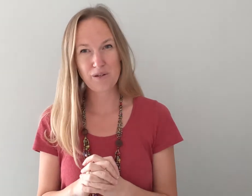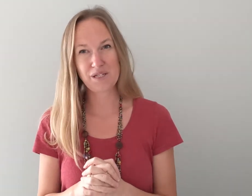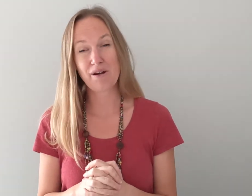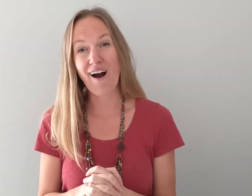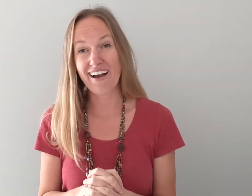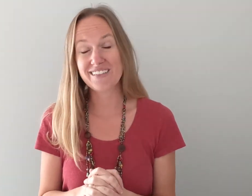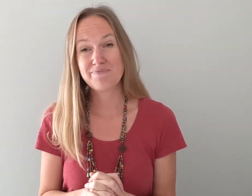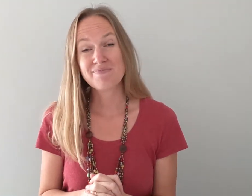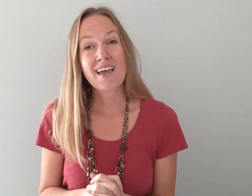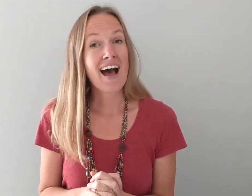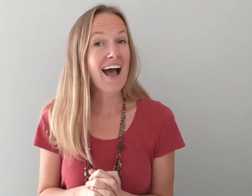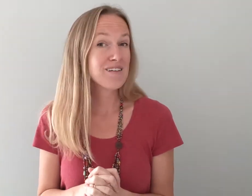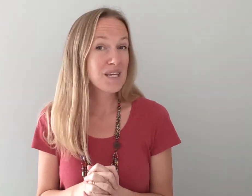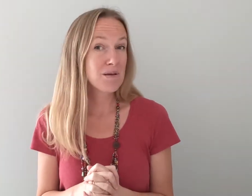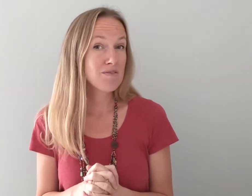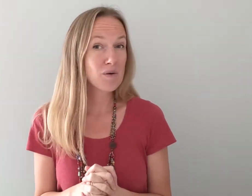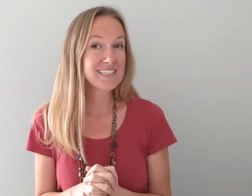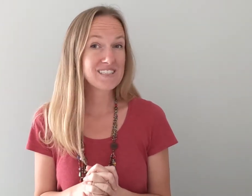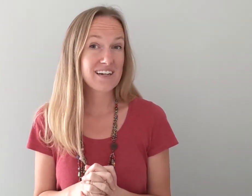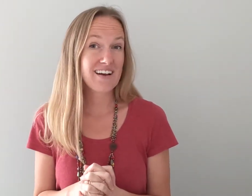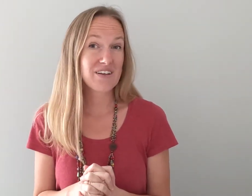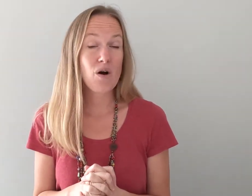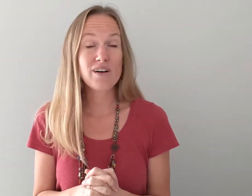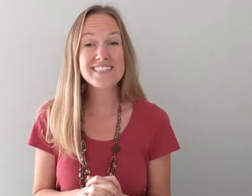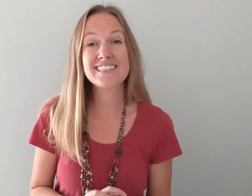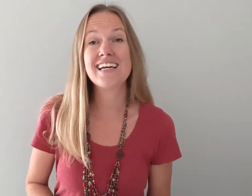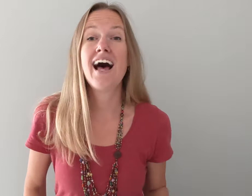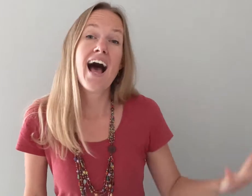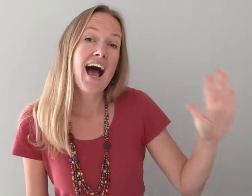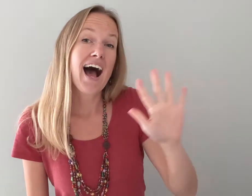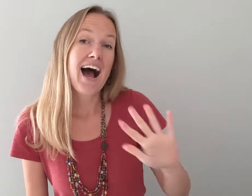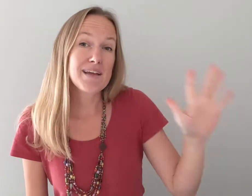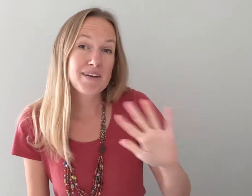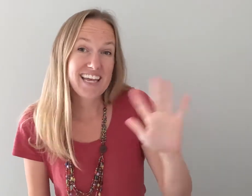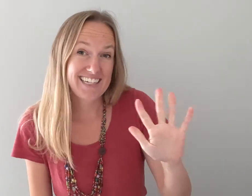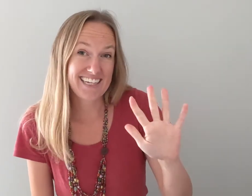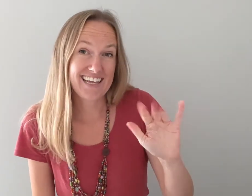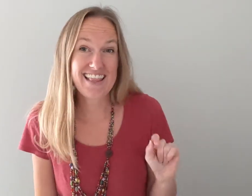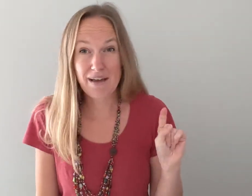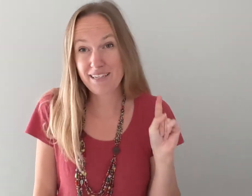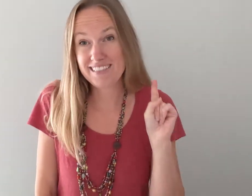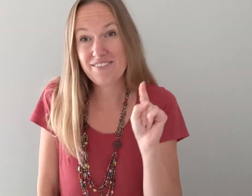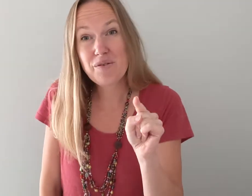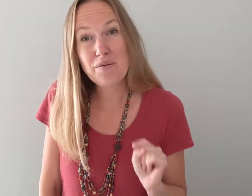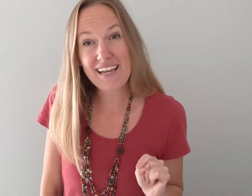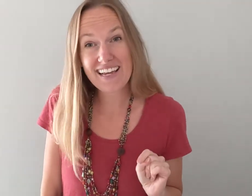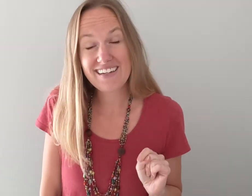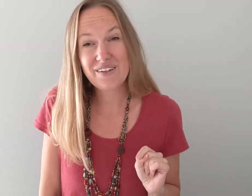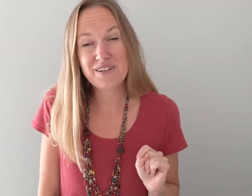worship God. Housekeeping before we get started on the chorus. I am left-handed, and that means if you are right-handed, you're going to mirror